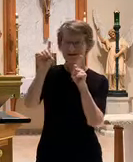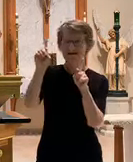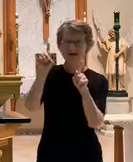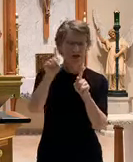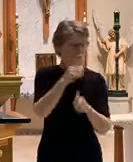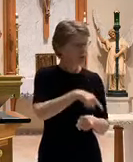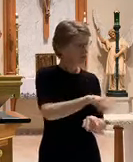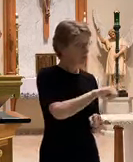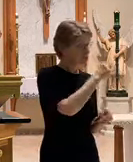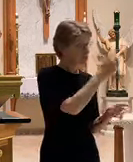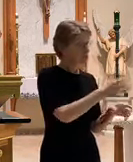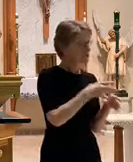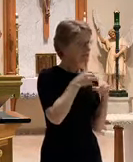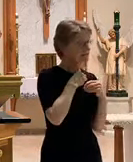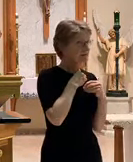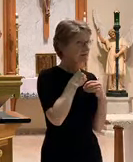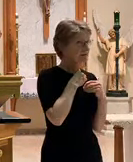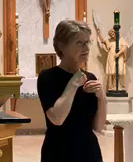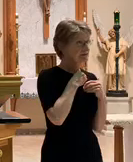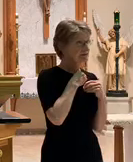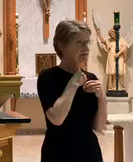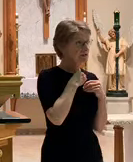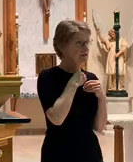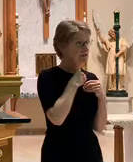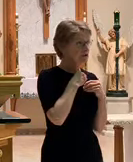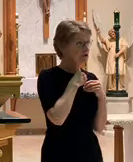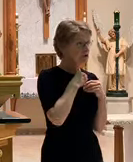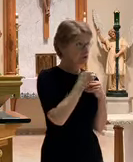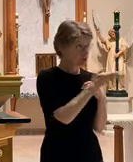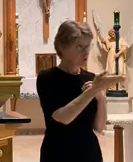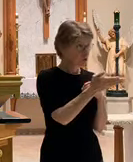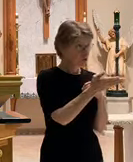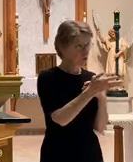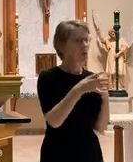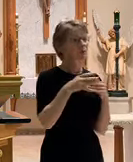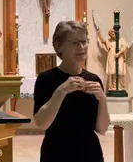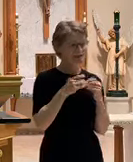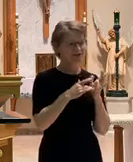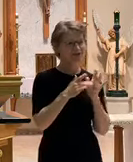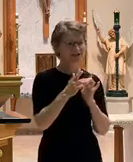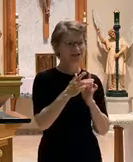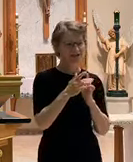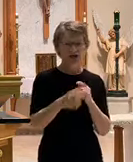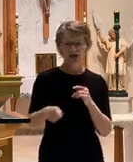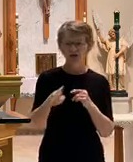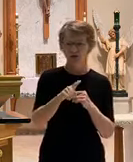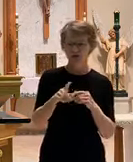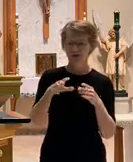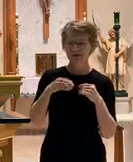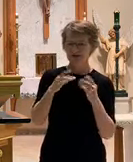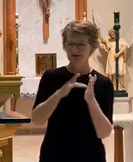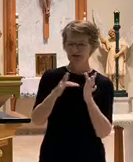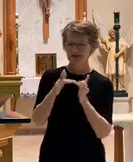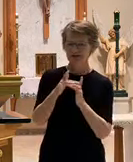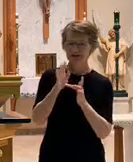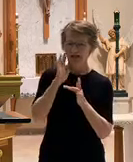Whoever receives you receives me, and whoever receives me receives the one who sent